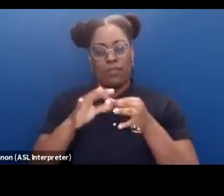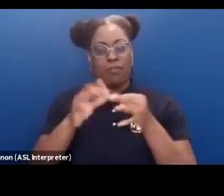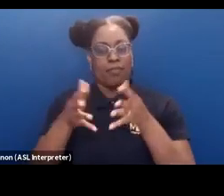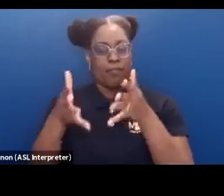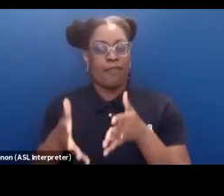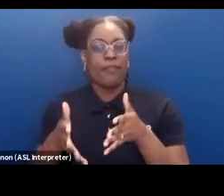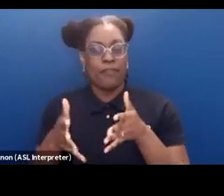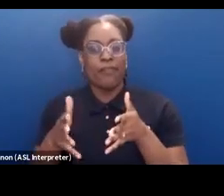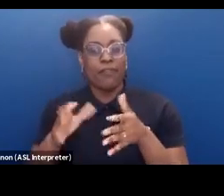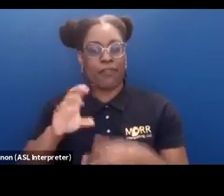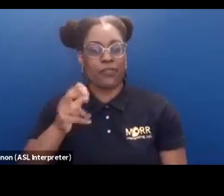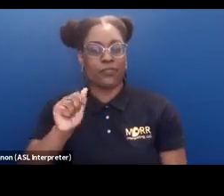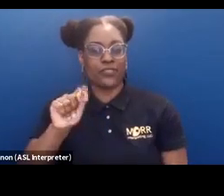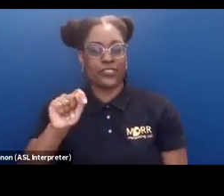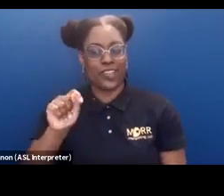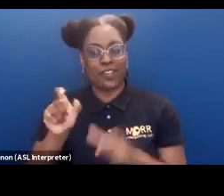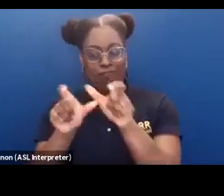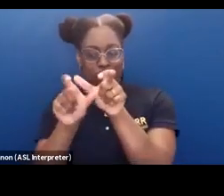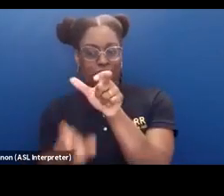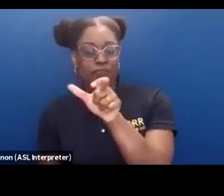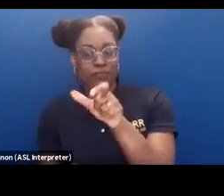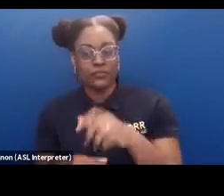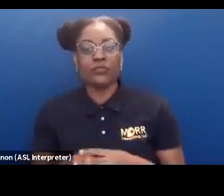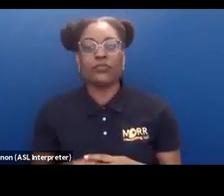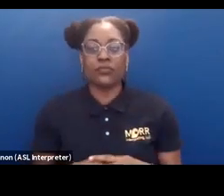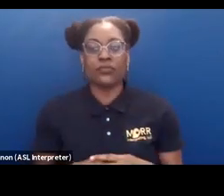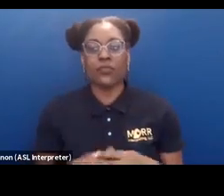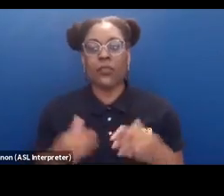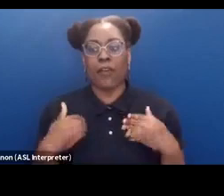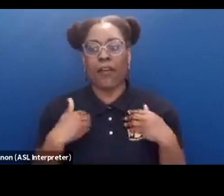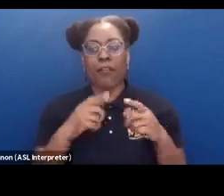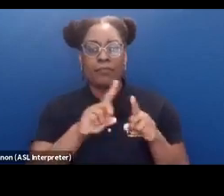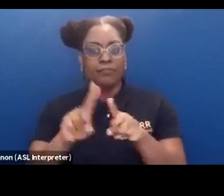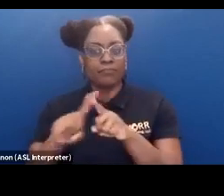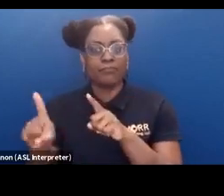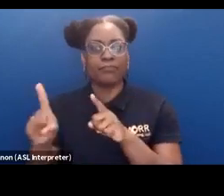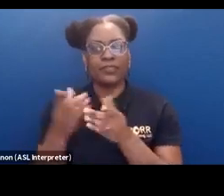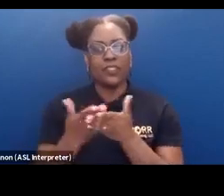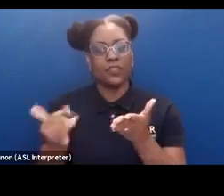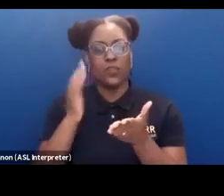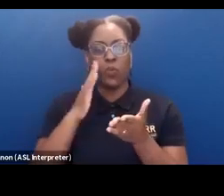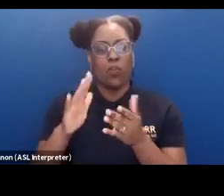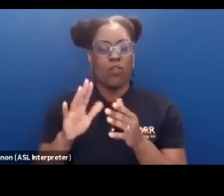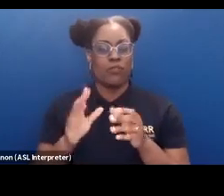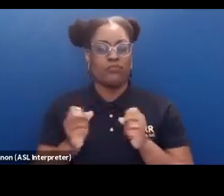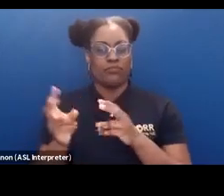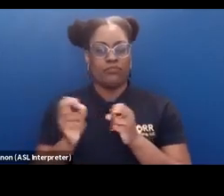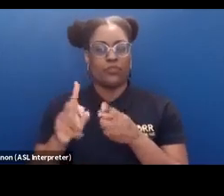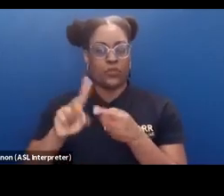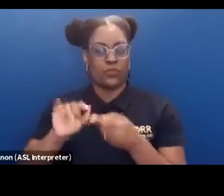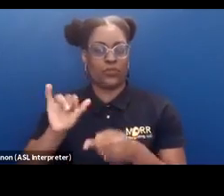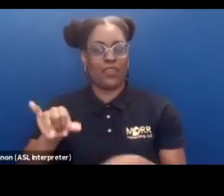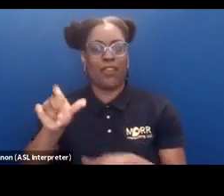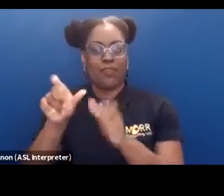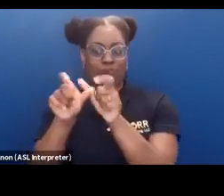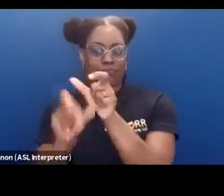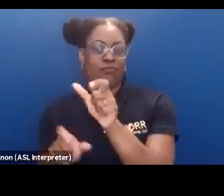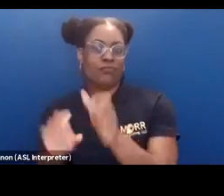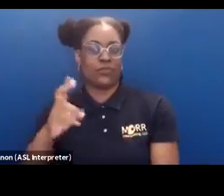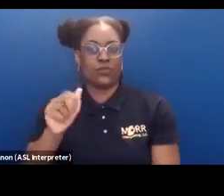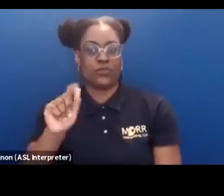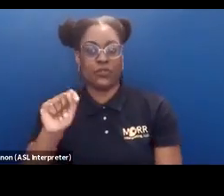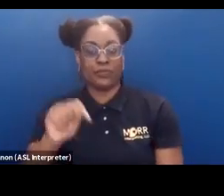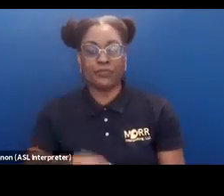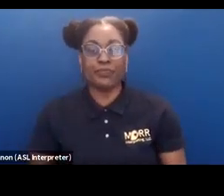some brilliant writings online that folks can find, and we'll send out with the follow-up email. But next, I'll invite Nirmala to